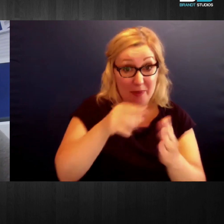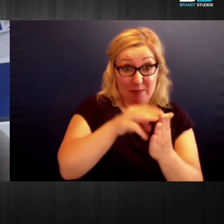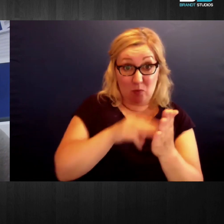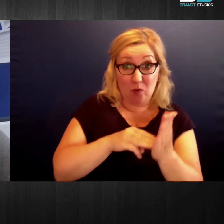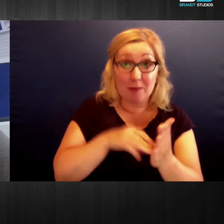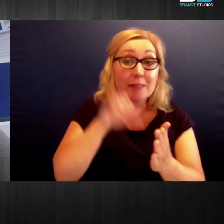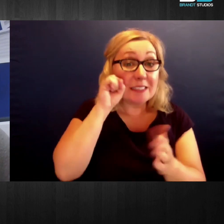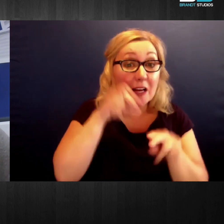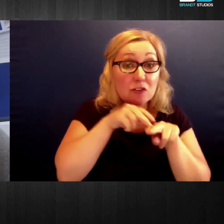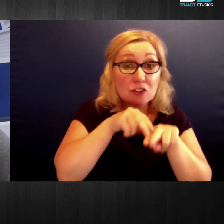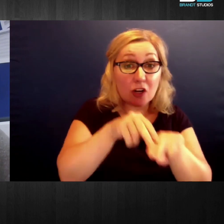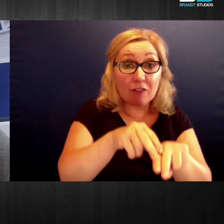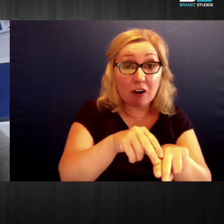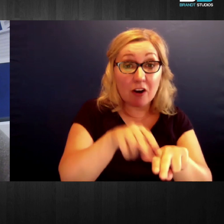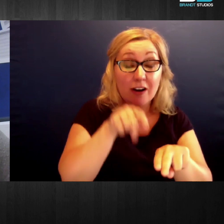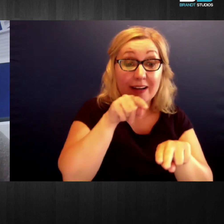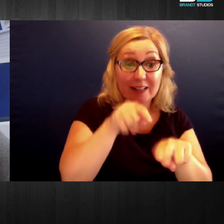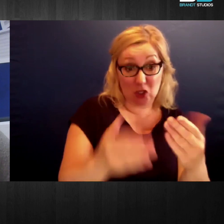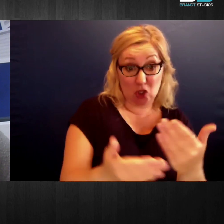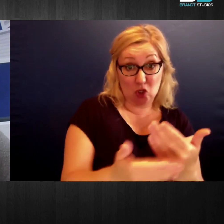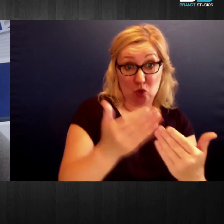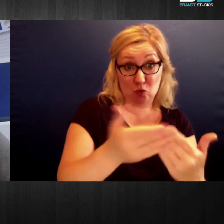empowerment. We